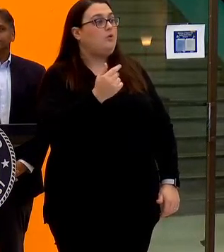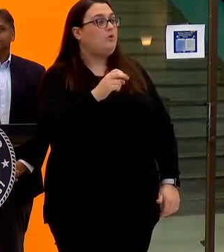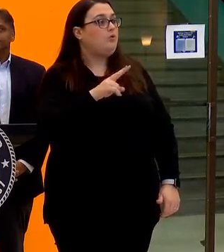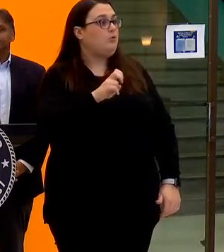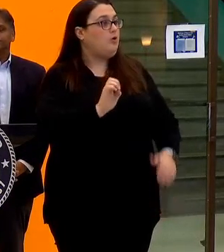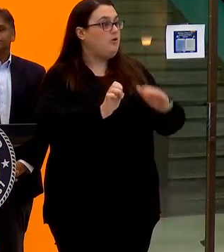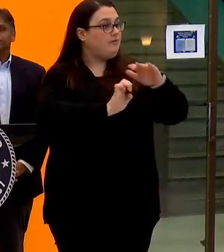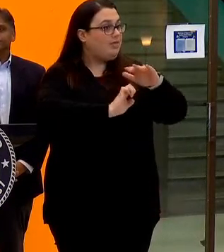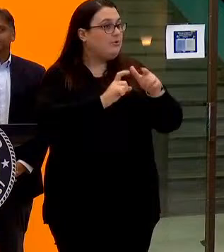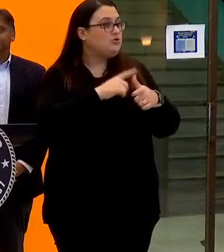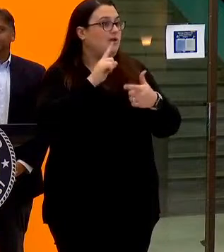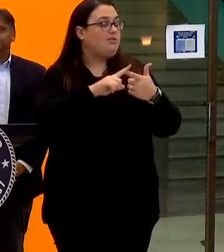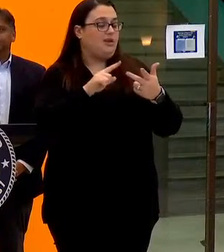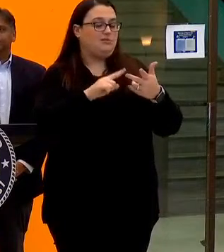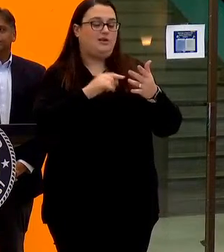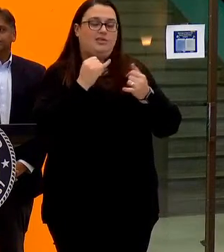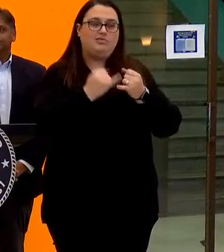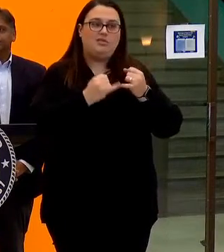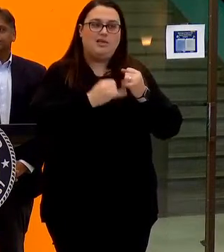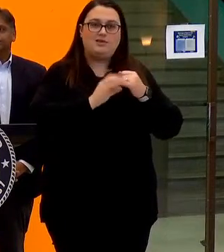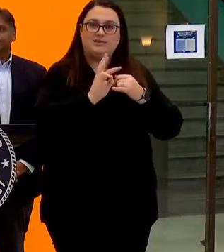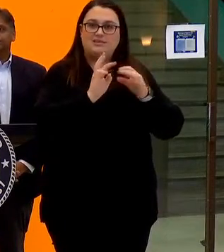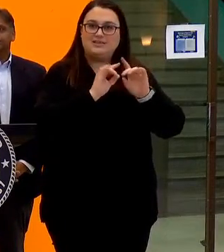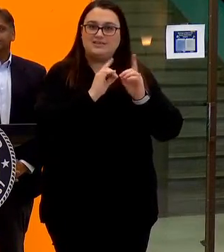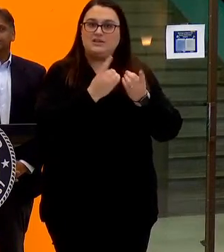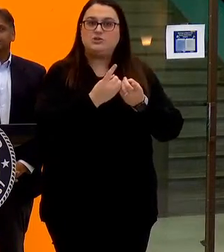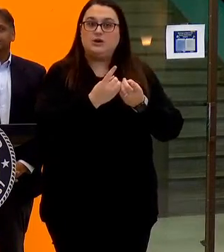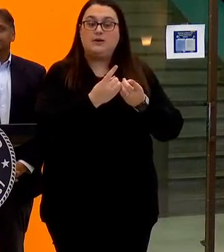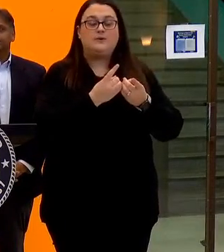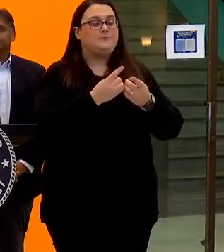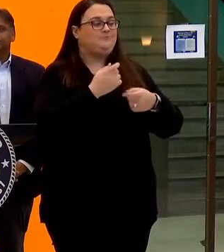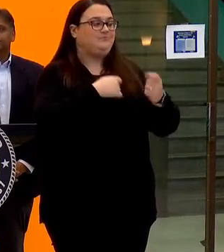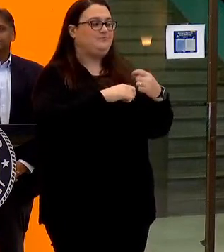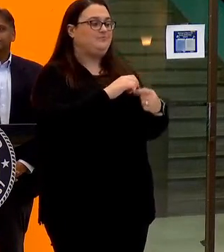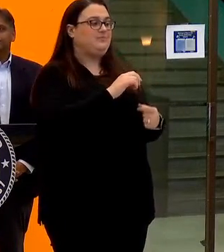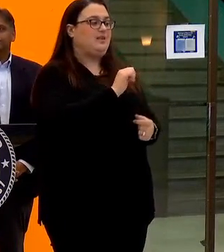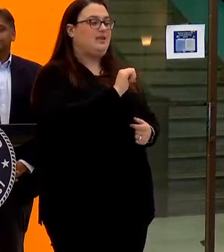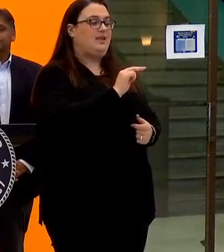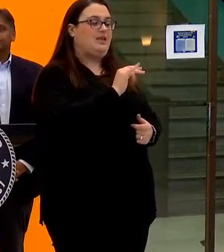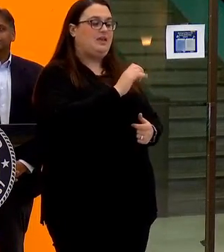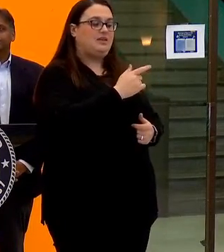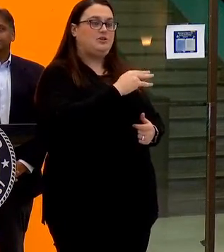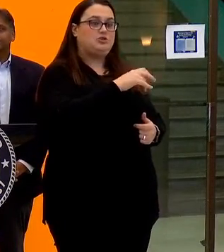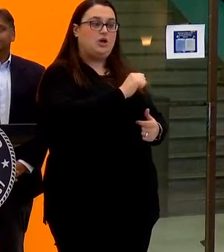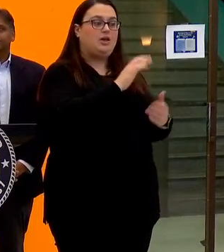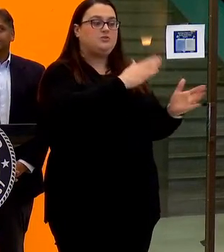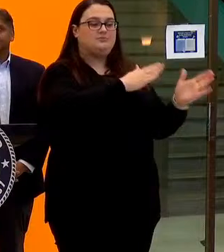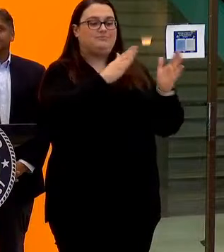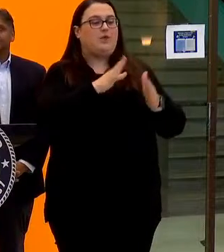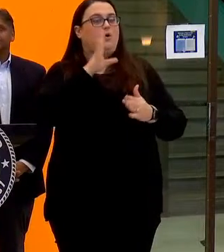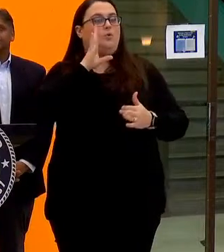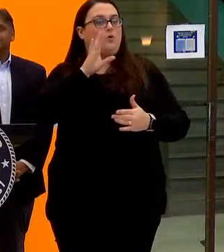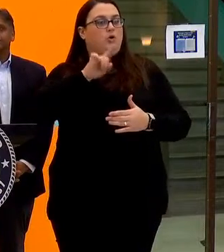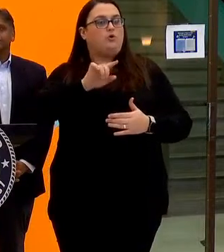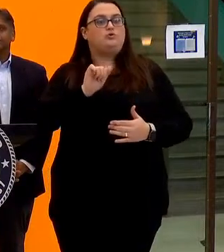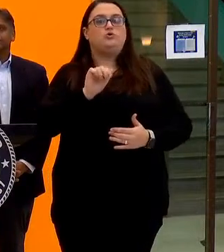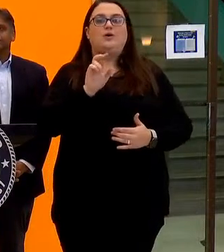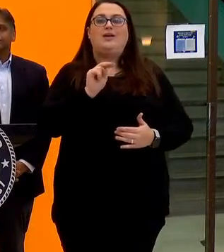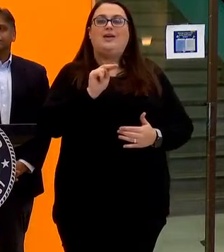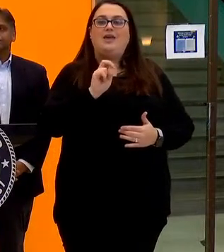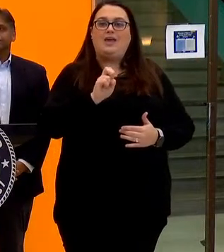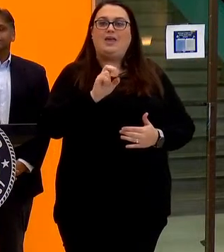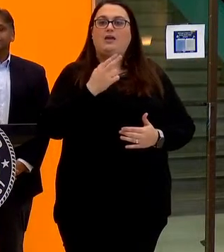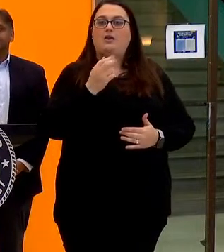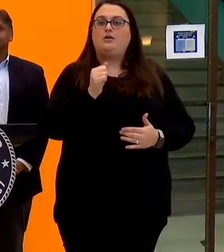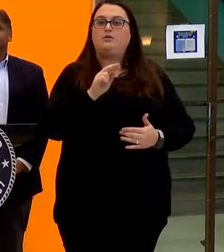Elementary. And then finally, for the 6th District, rather than the Annie Giles Center, we will have the tank itself at Ann Hardy.